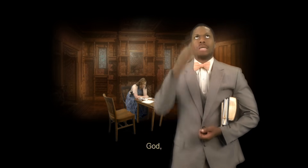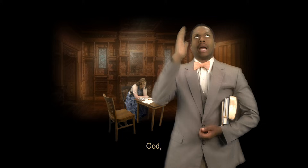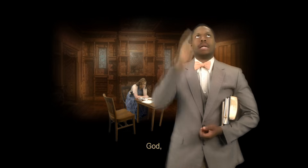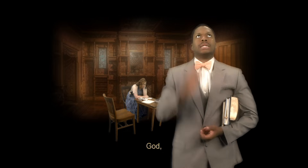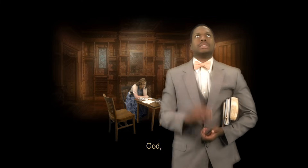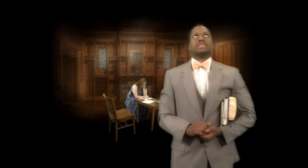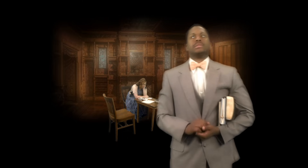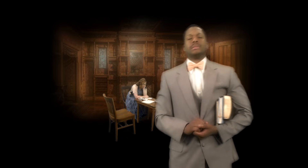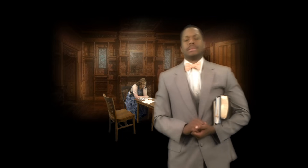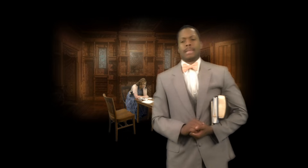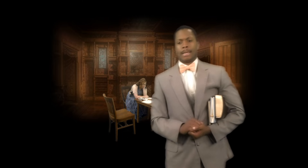God,